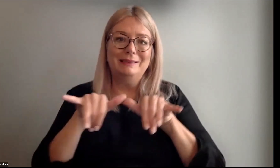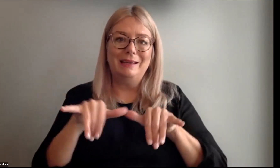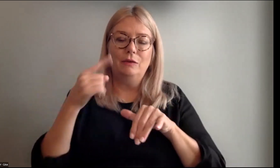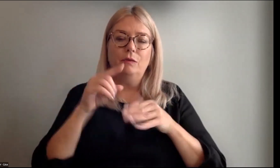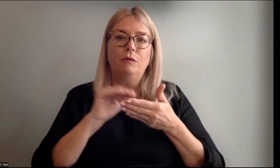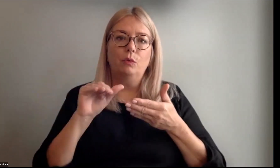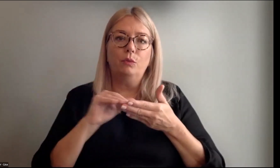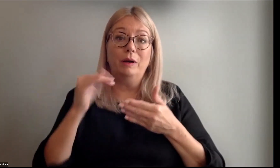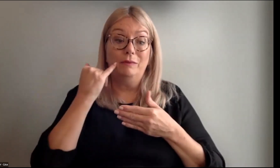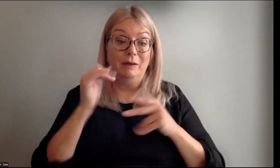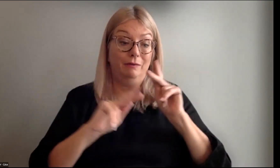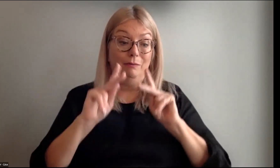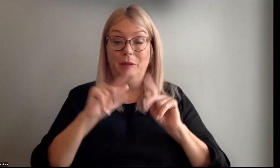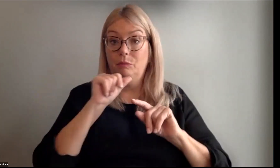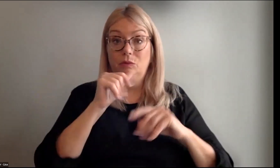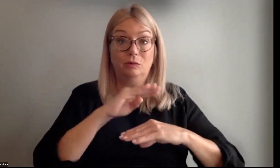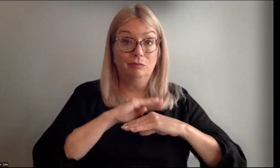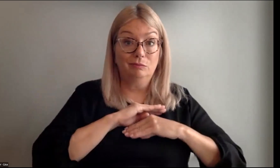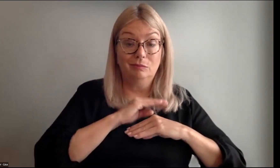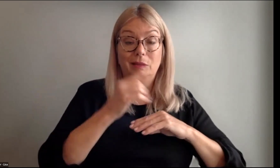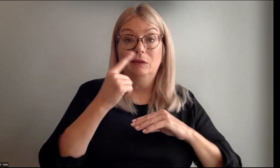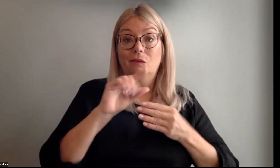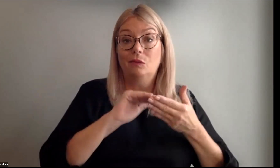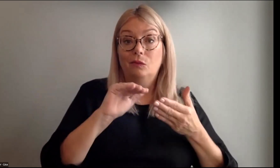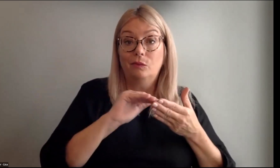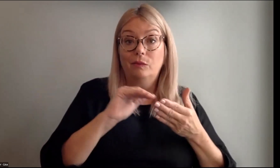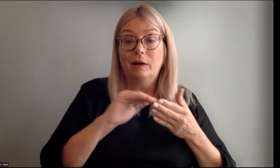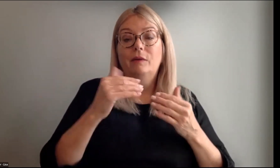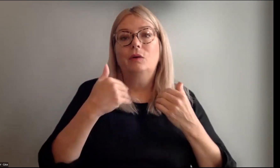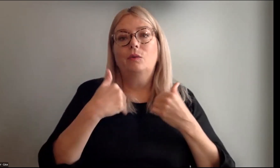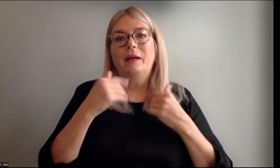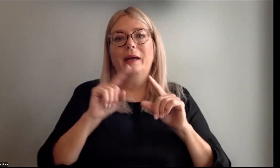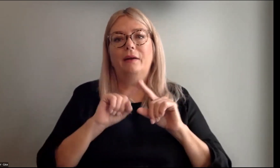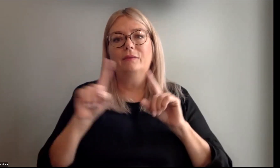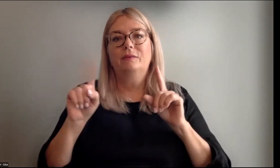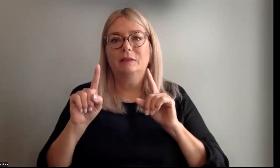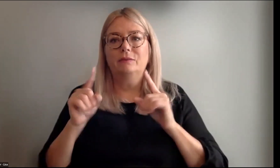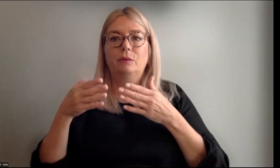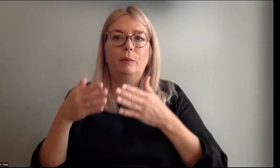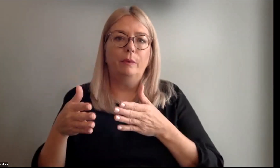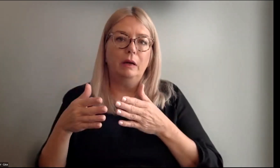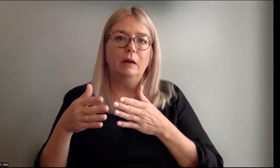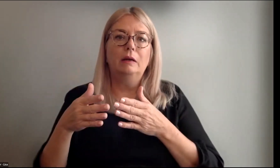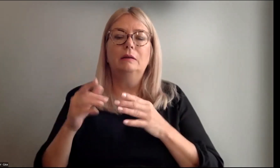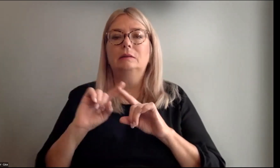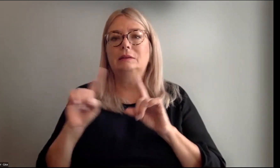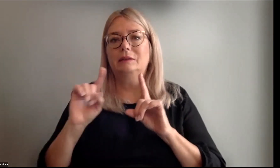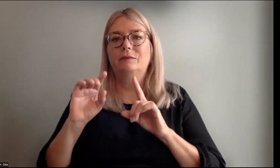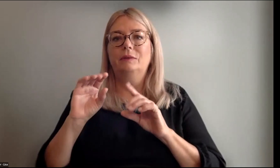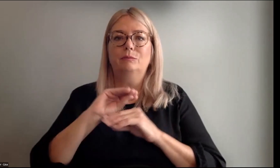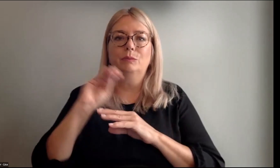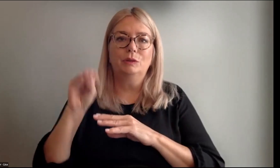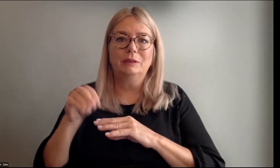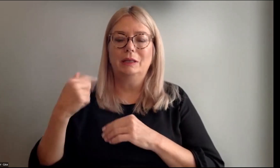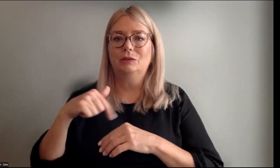criteria, we do have different offset. So if we offset future benefits, we do have different percentages, and we'll be looking at